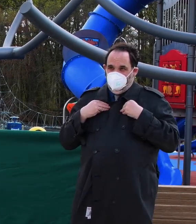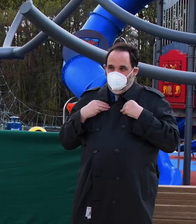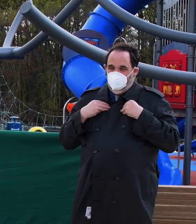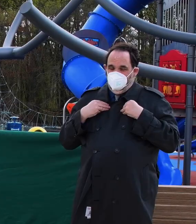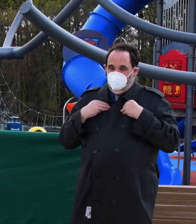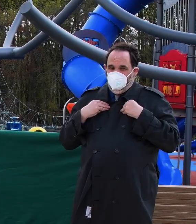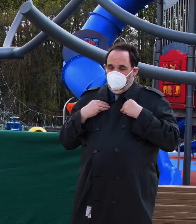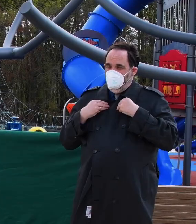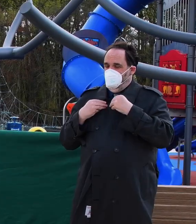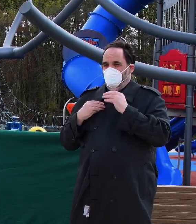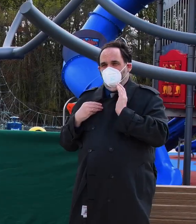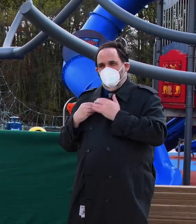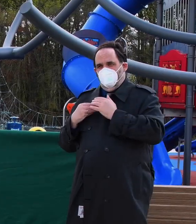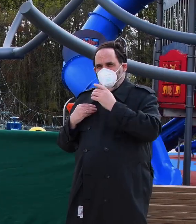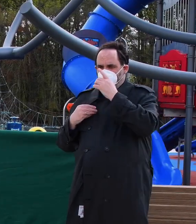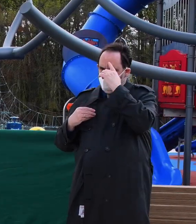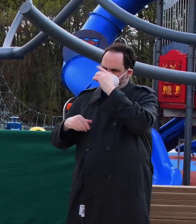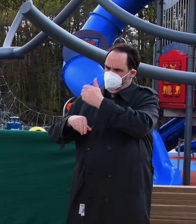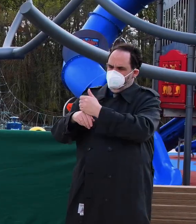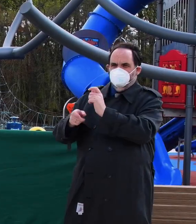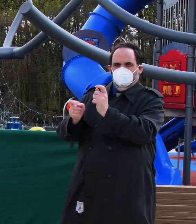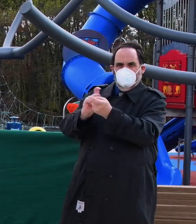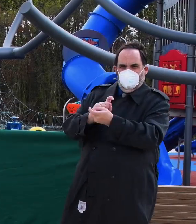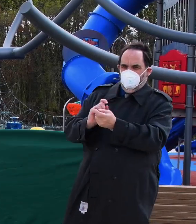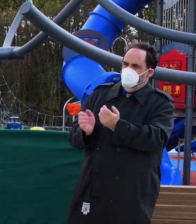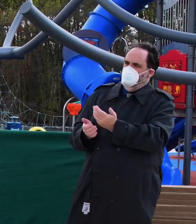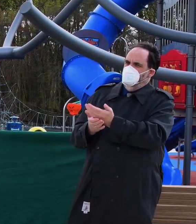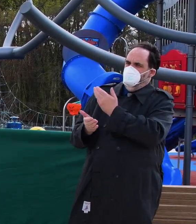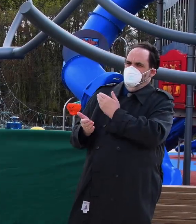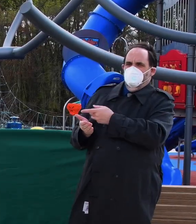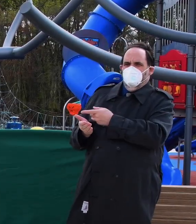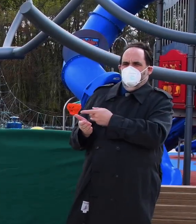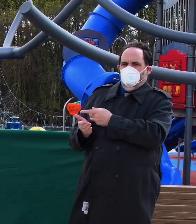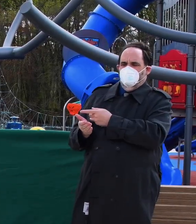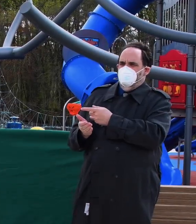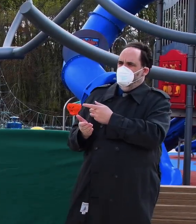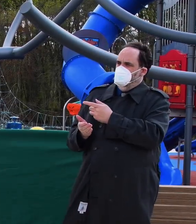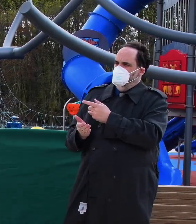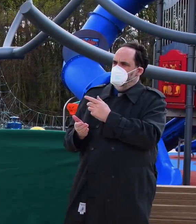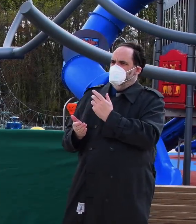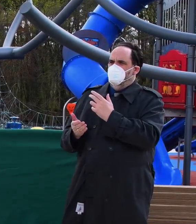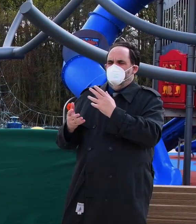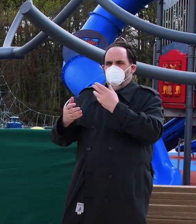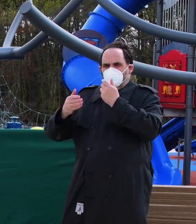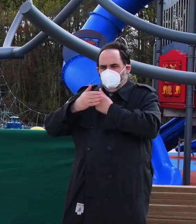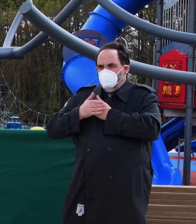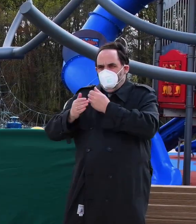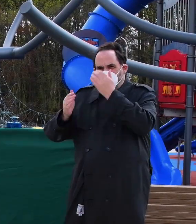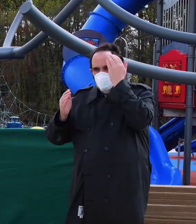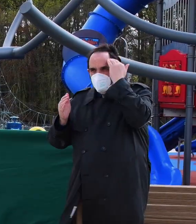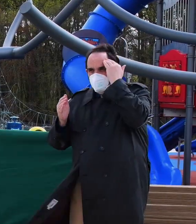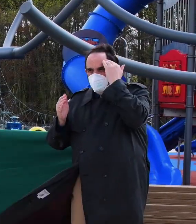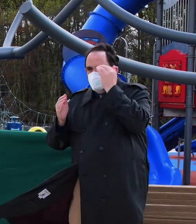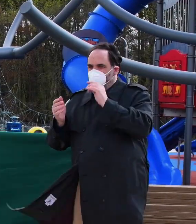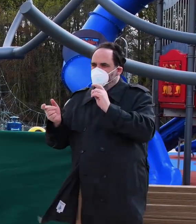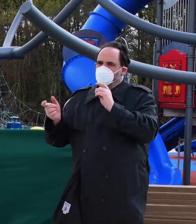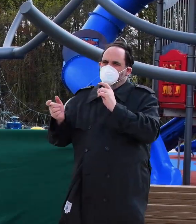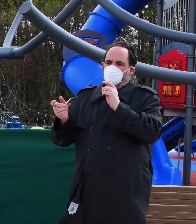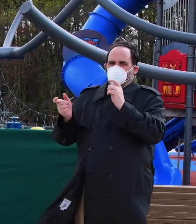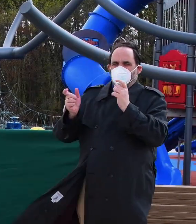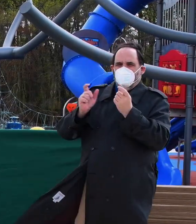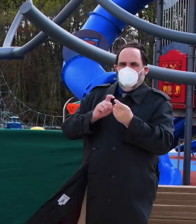We're shifting in our community from autism awareness to